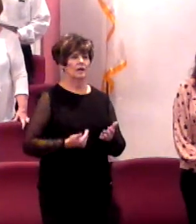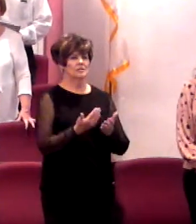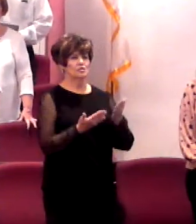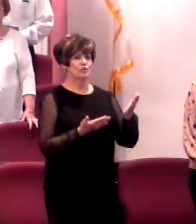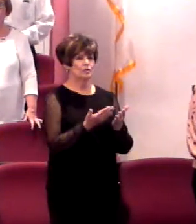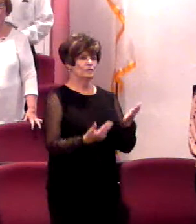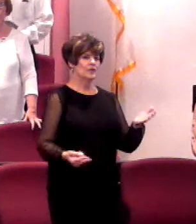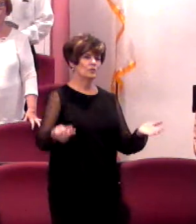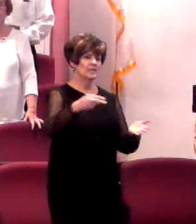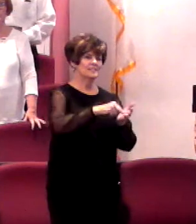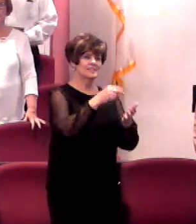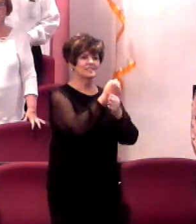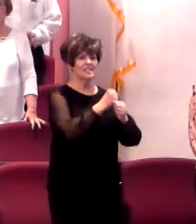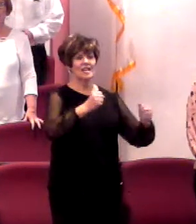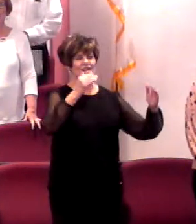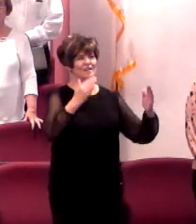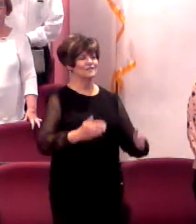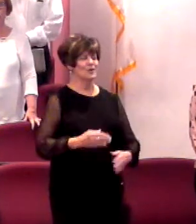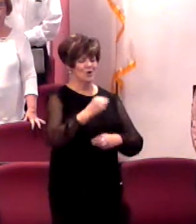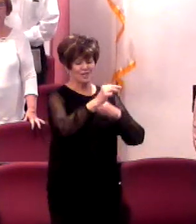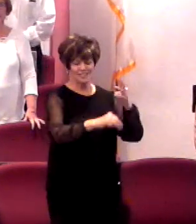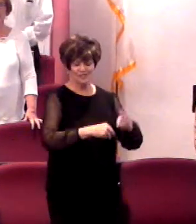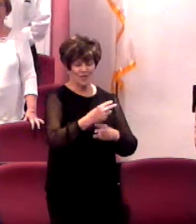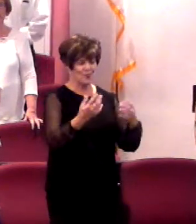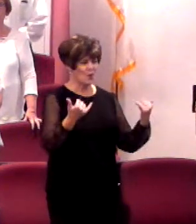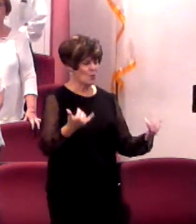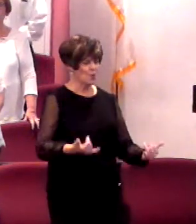I serve a risen Savior.